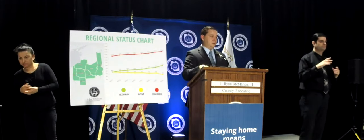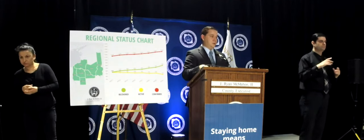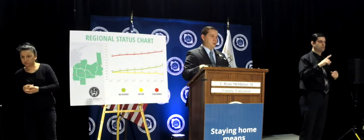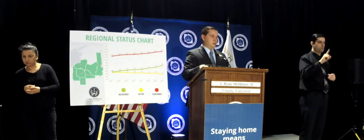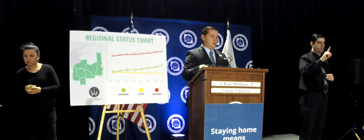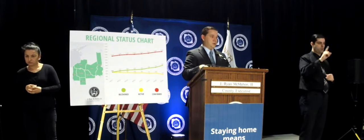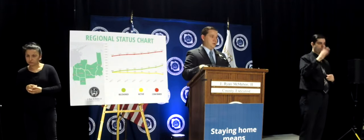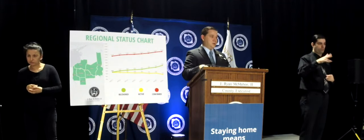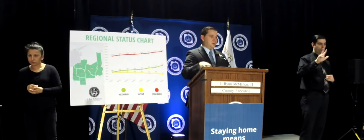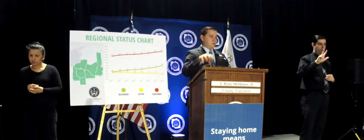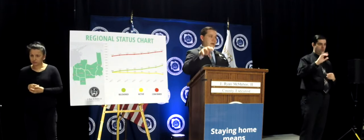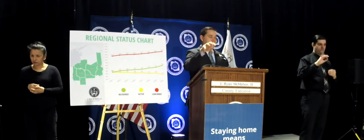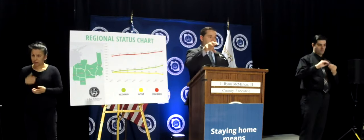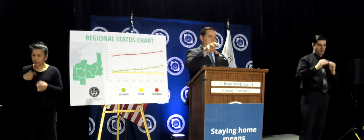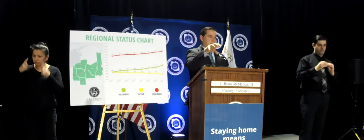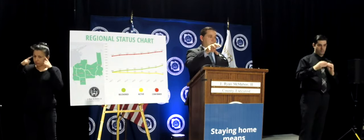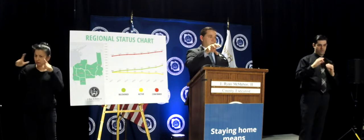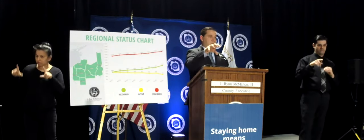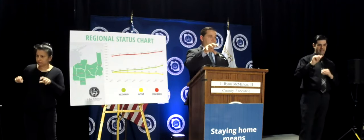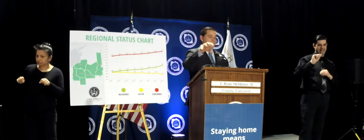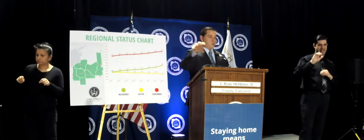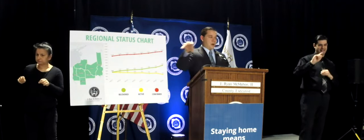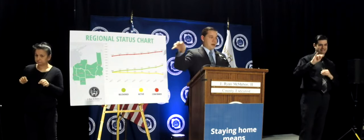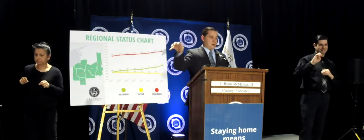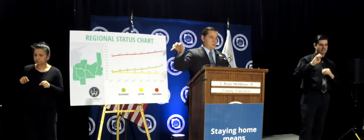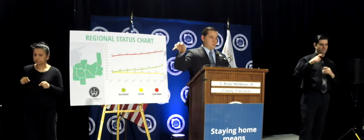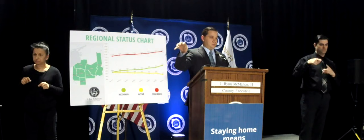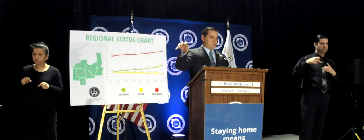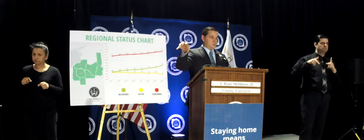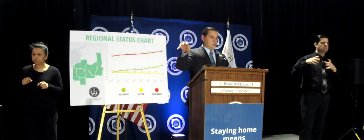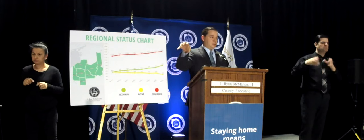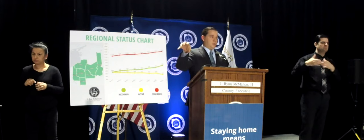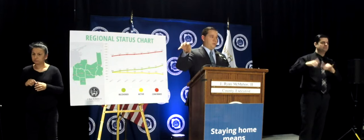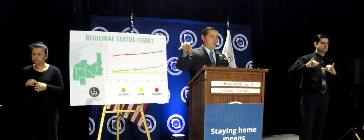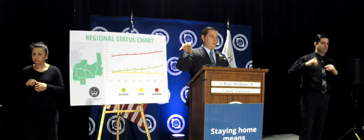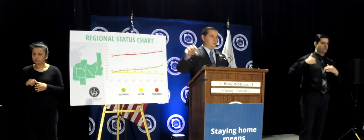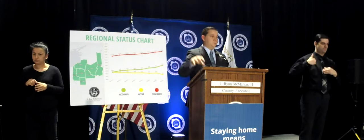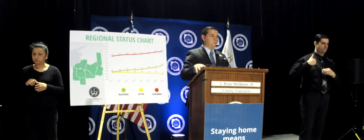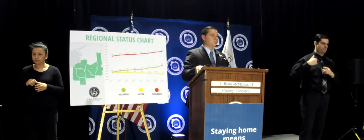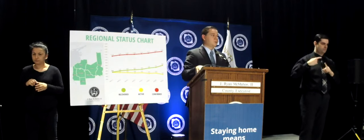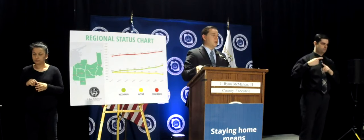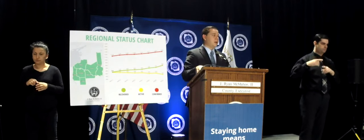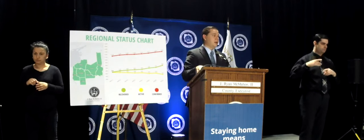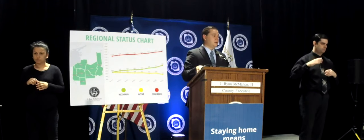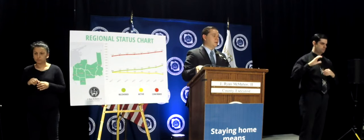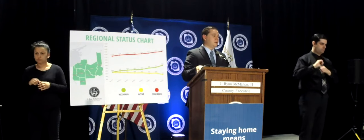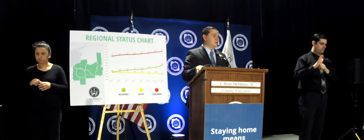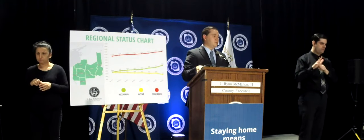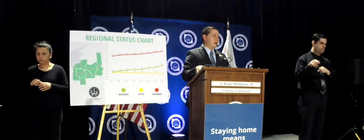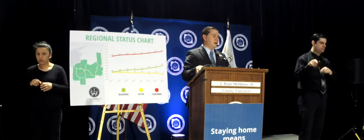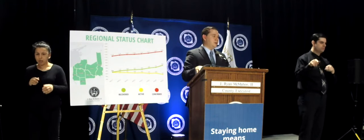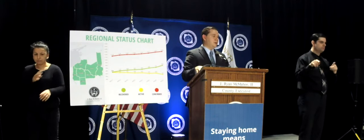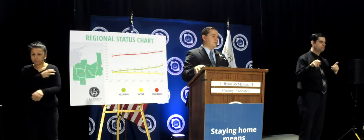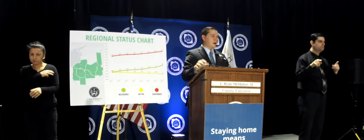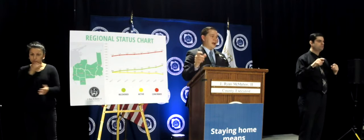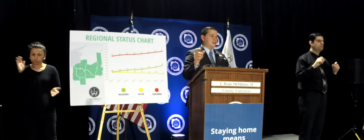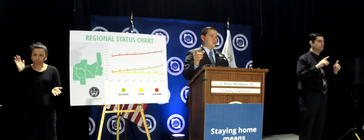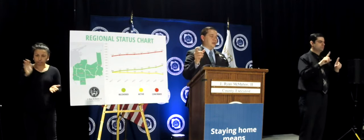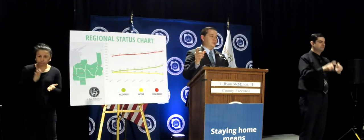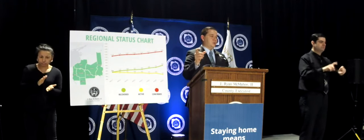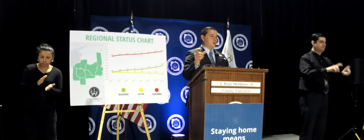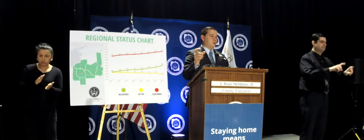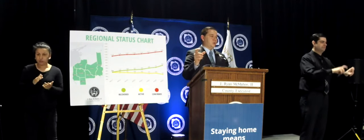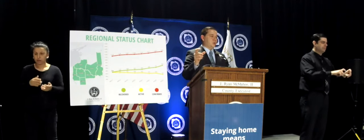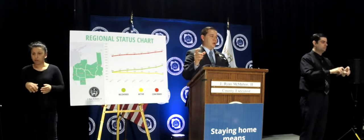hypothetically, that problem goes away in a couple weeks. And so then your